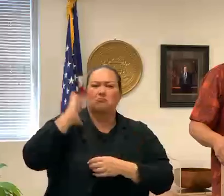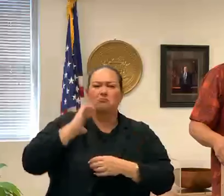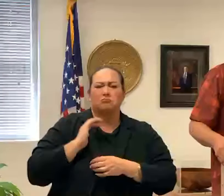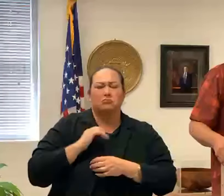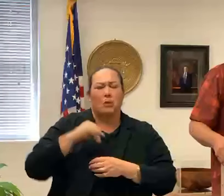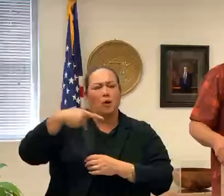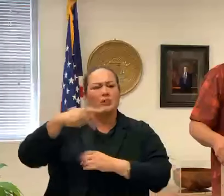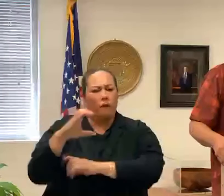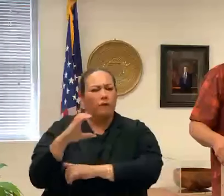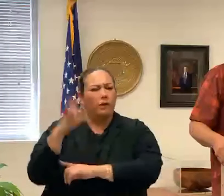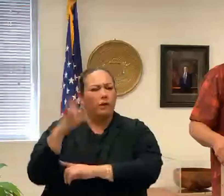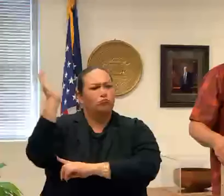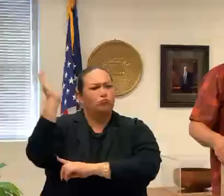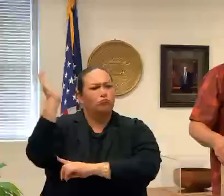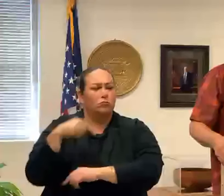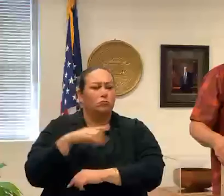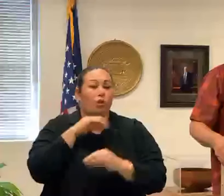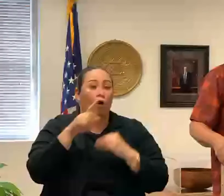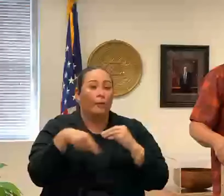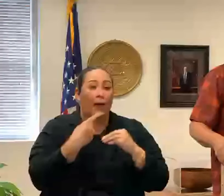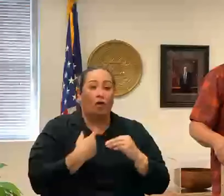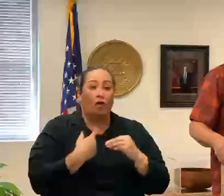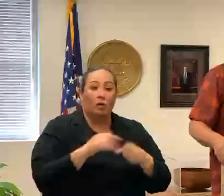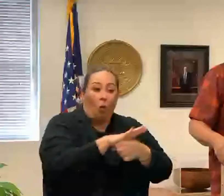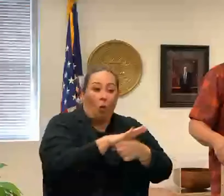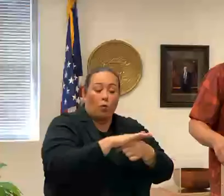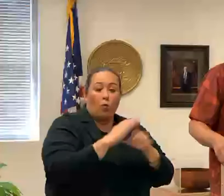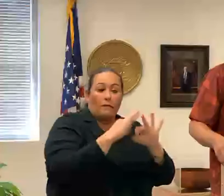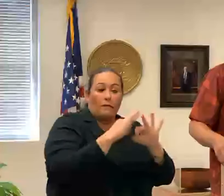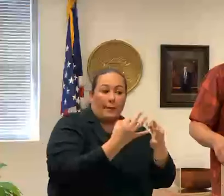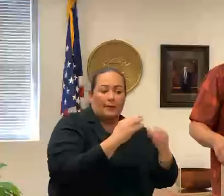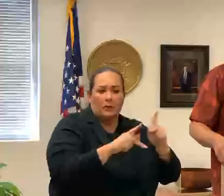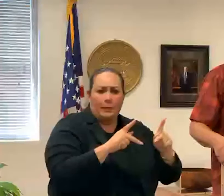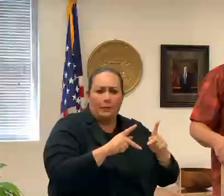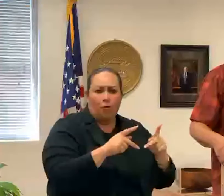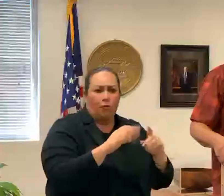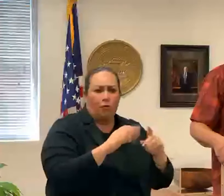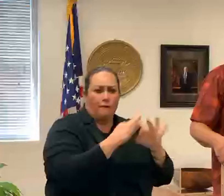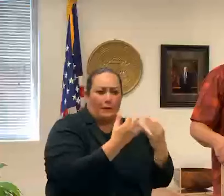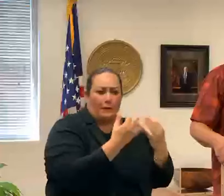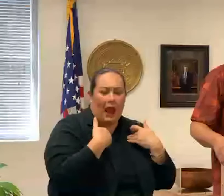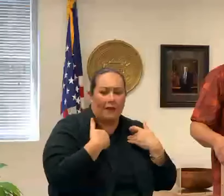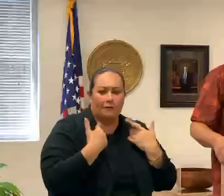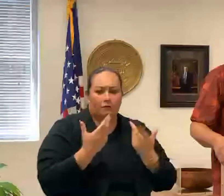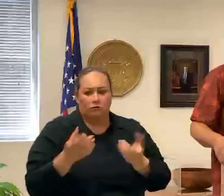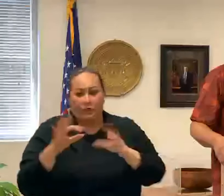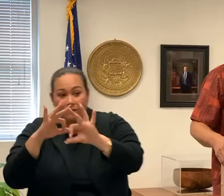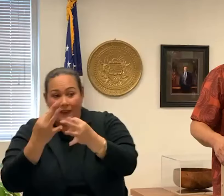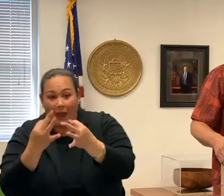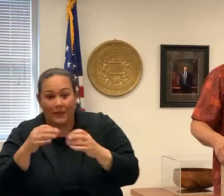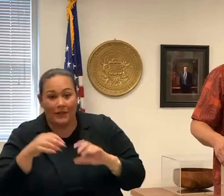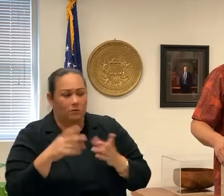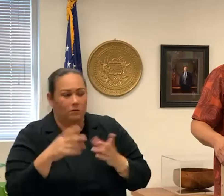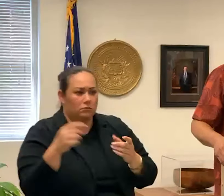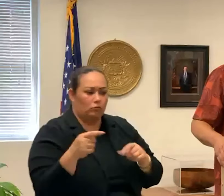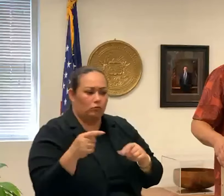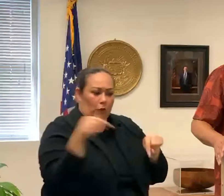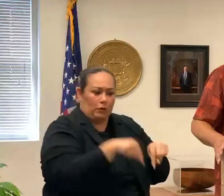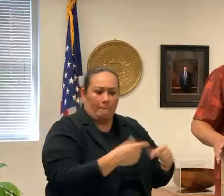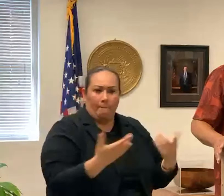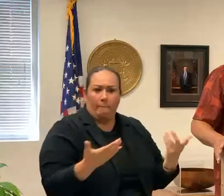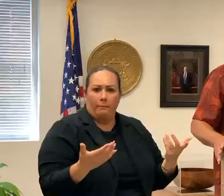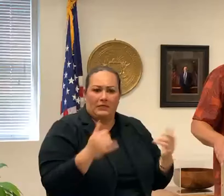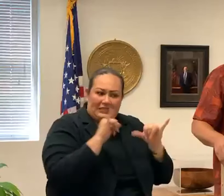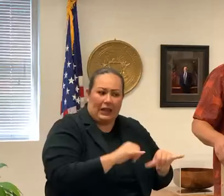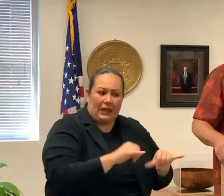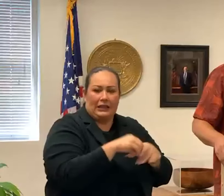press conference. That host family program, I just want to stress, what it talks about is having existing inventory, families that are